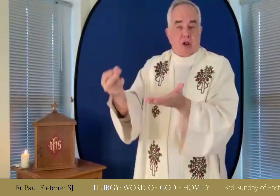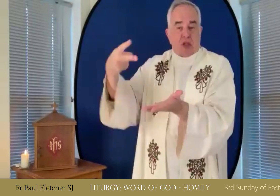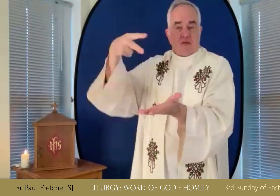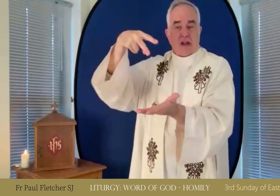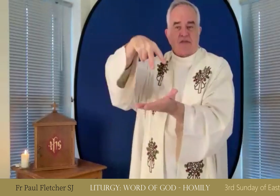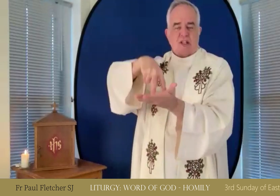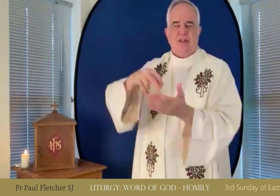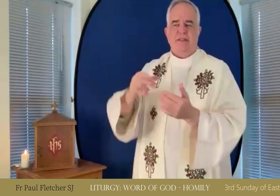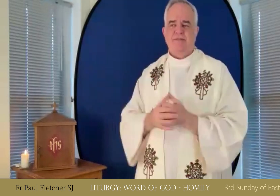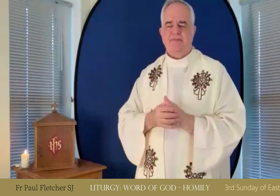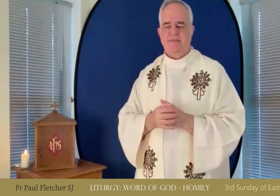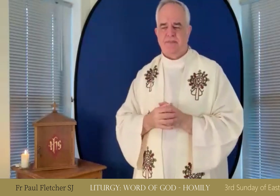the resurrection.